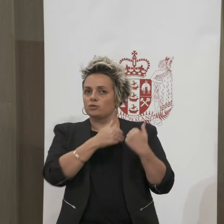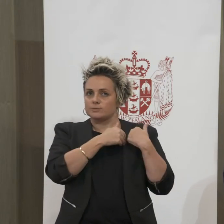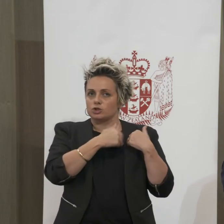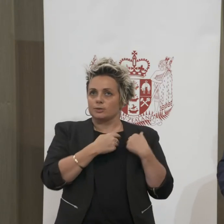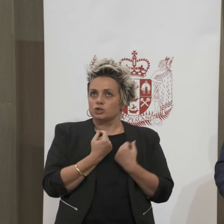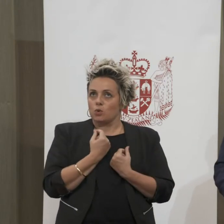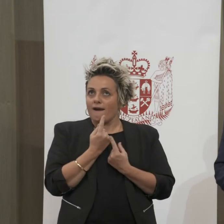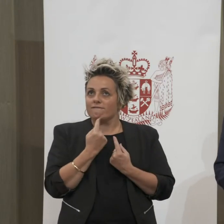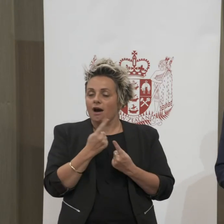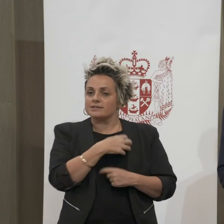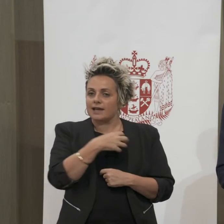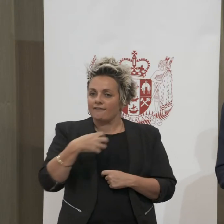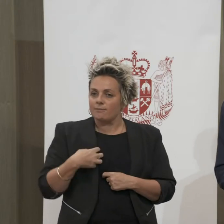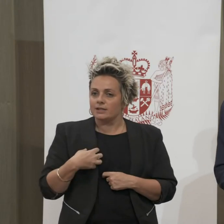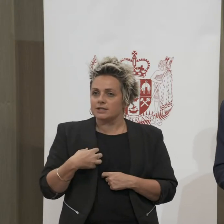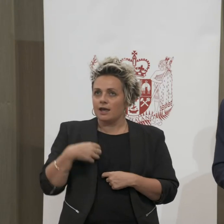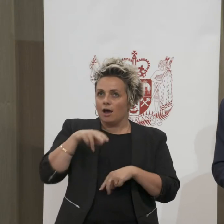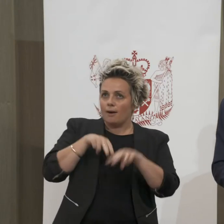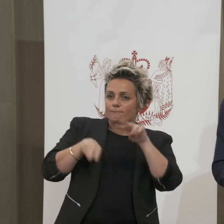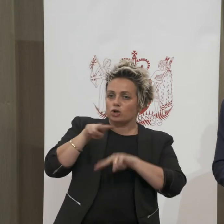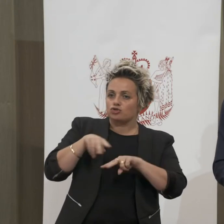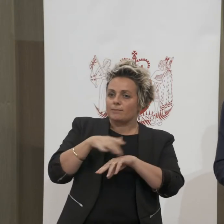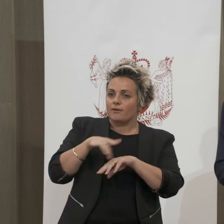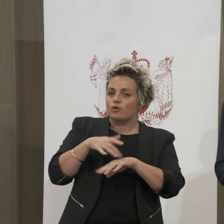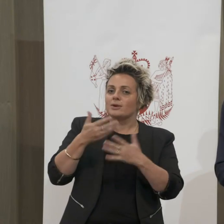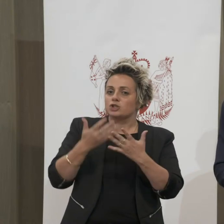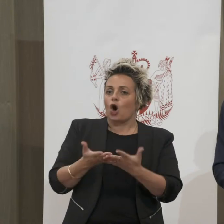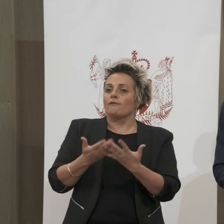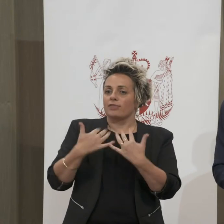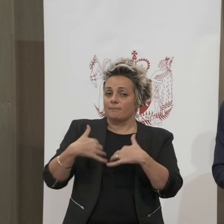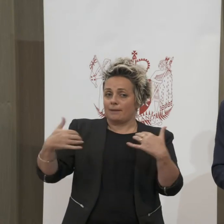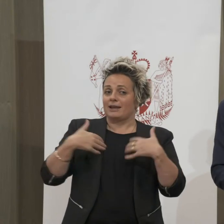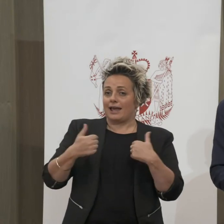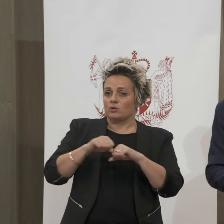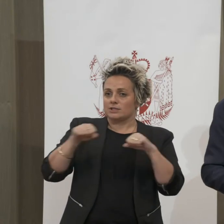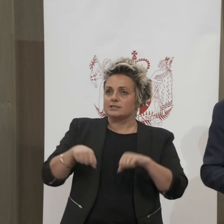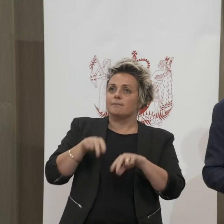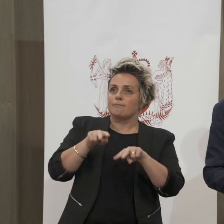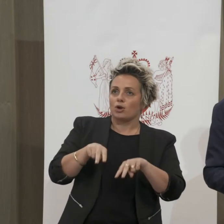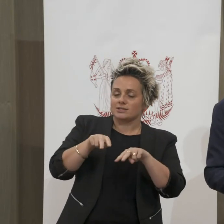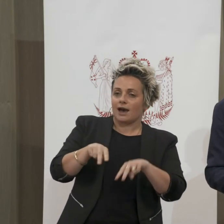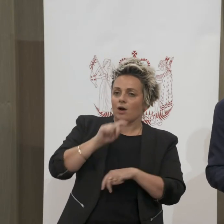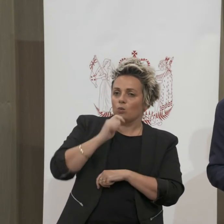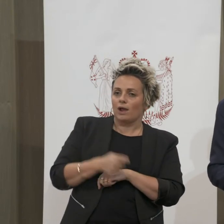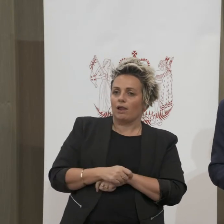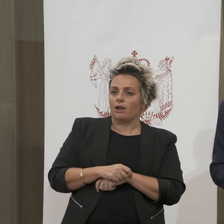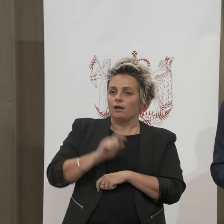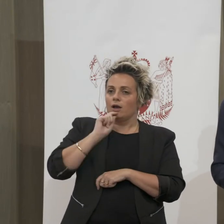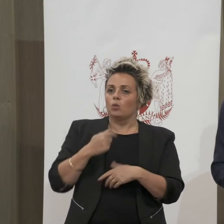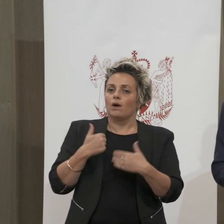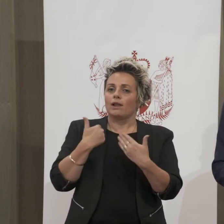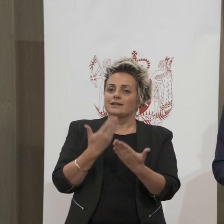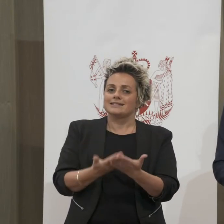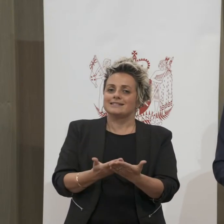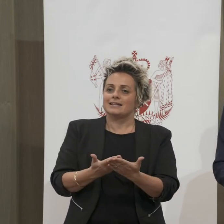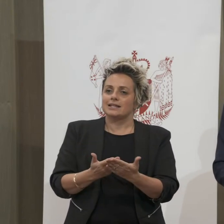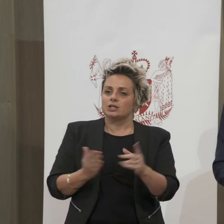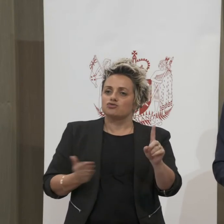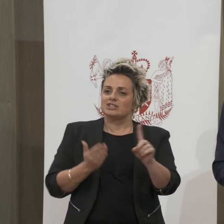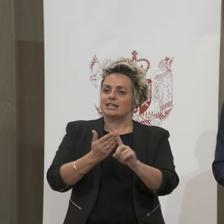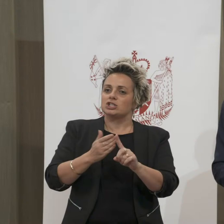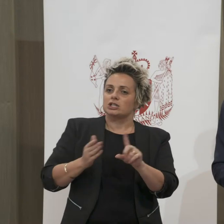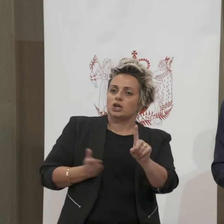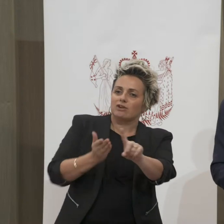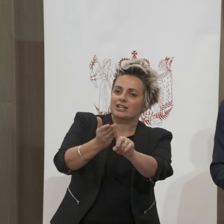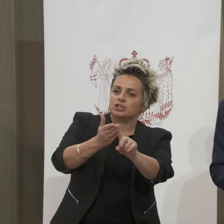advising the government and monitoring the performance of the public health system. It will set the strategic direction and develop